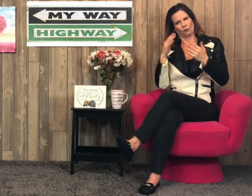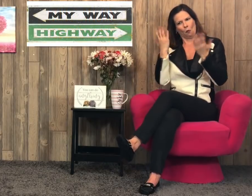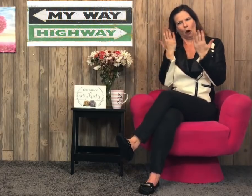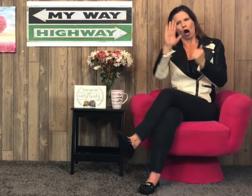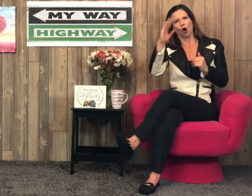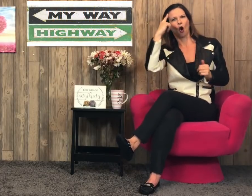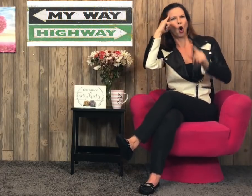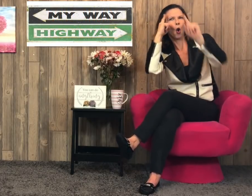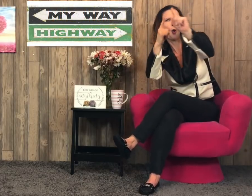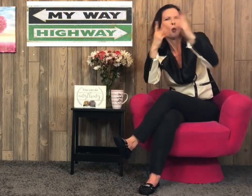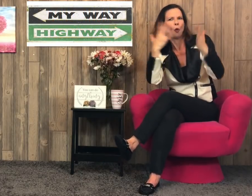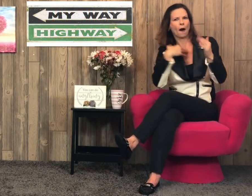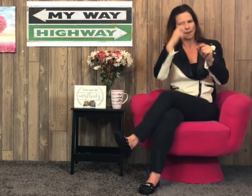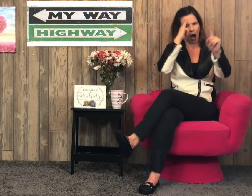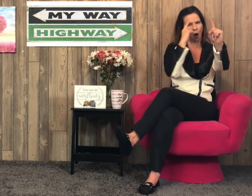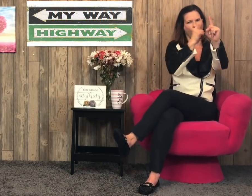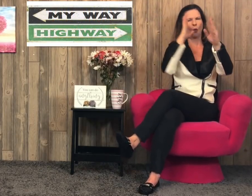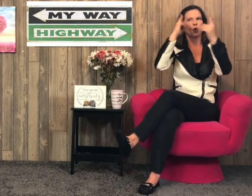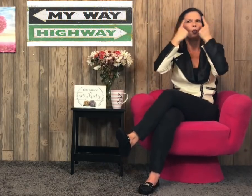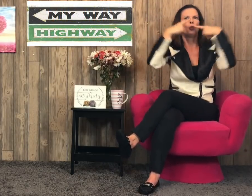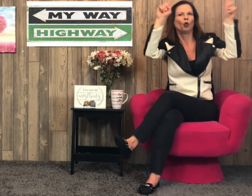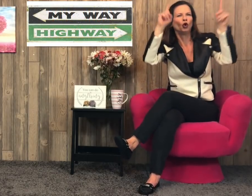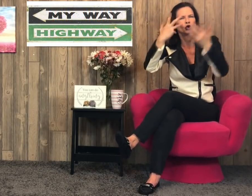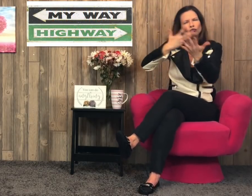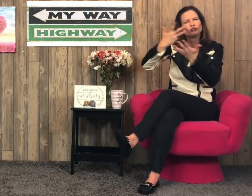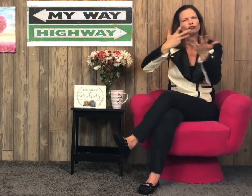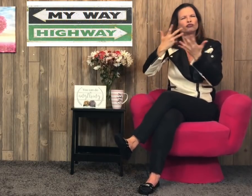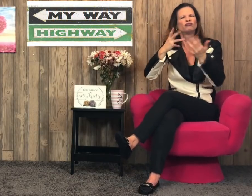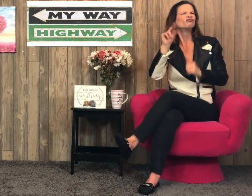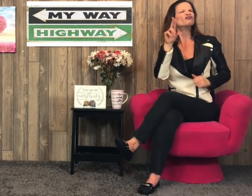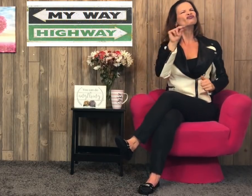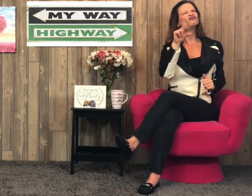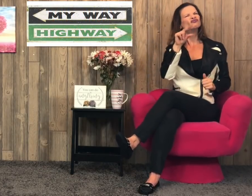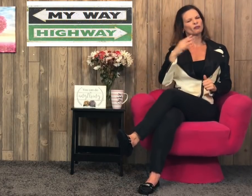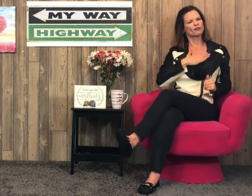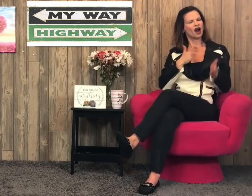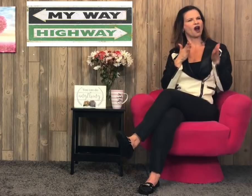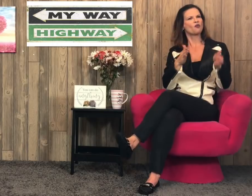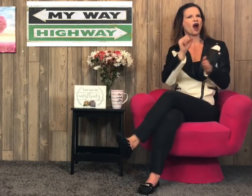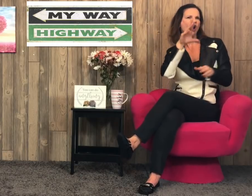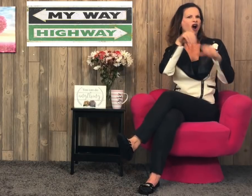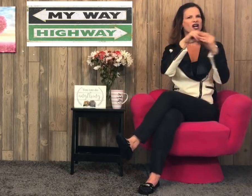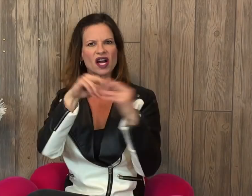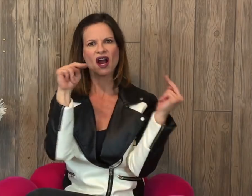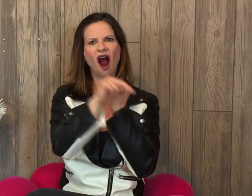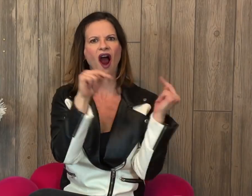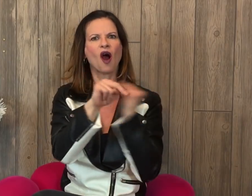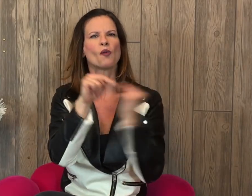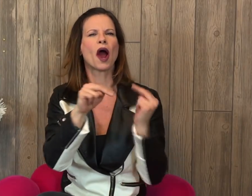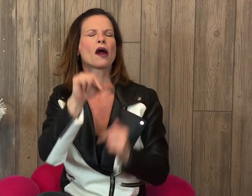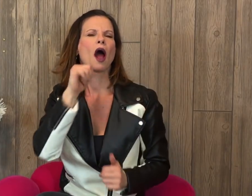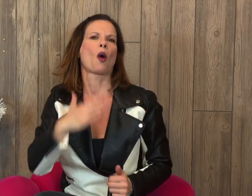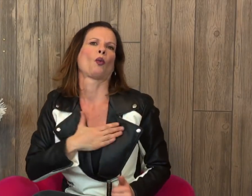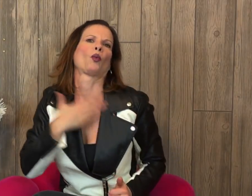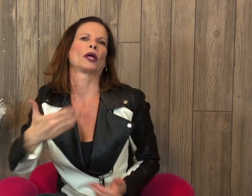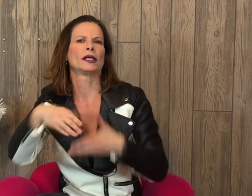Not communicating your goals to one another and working things out together. Instead, it's my way or the highway.